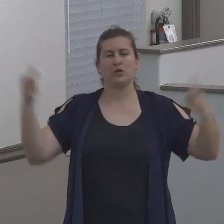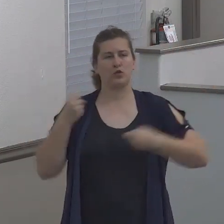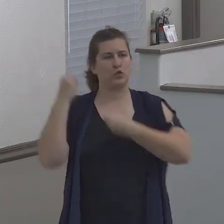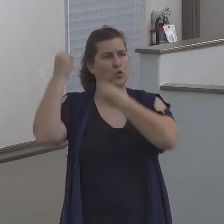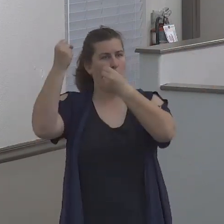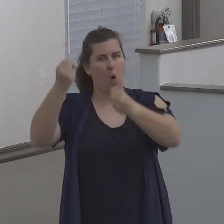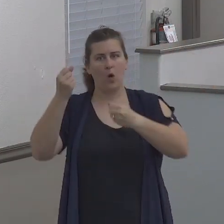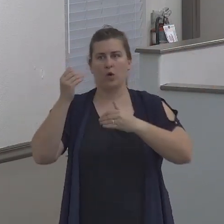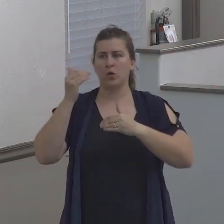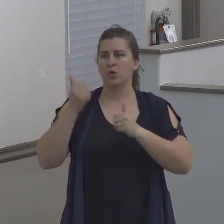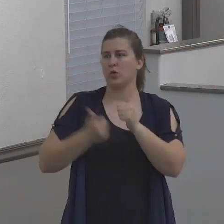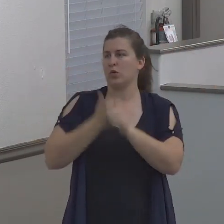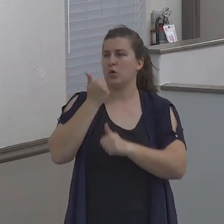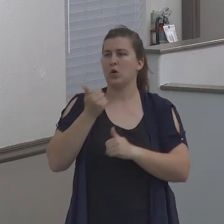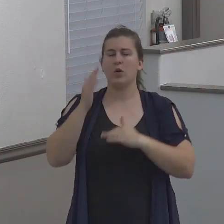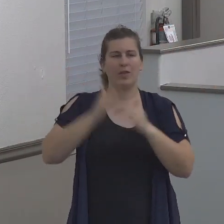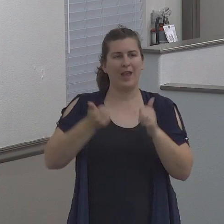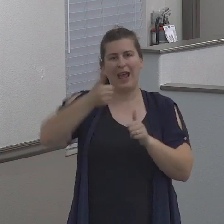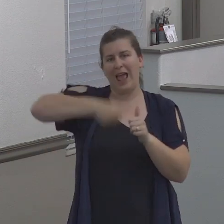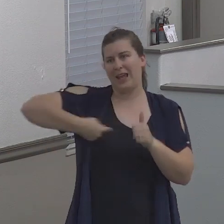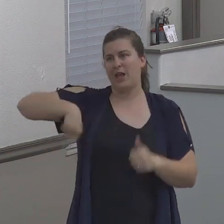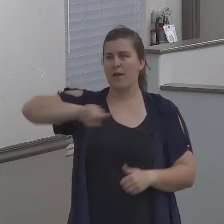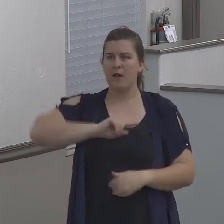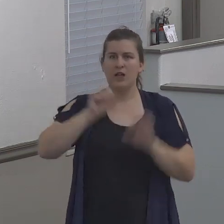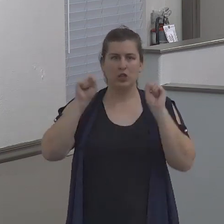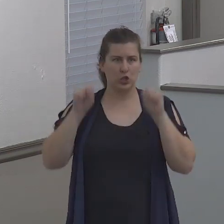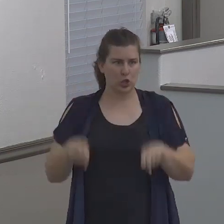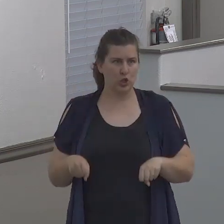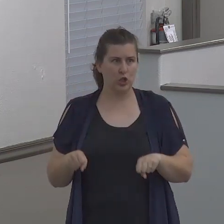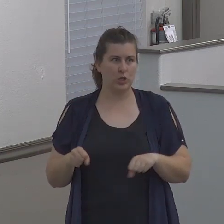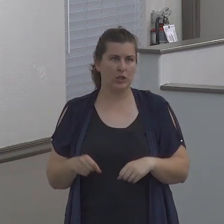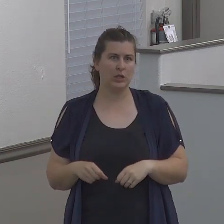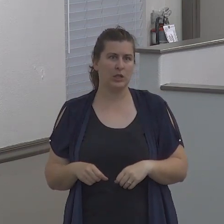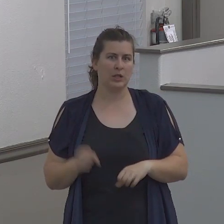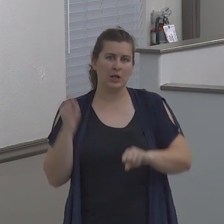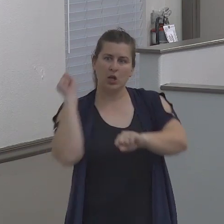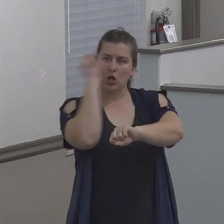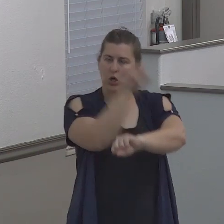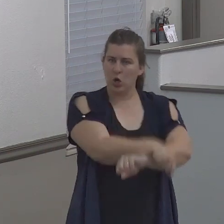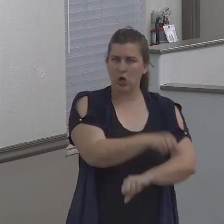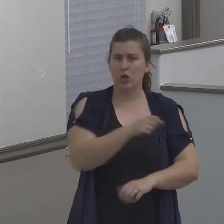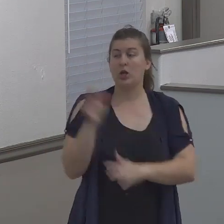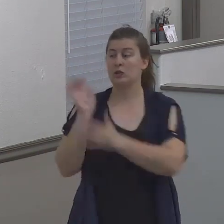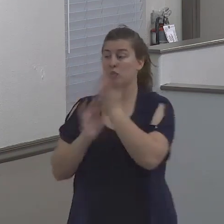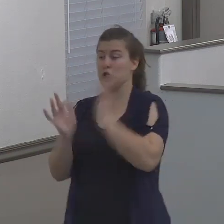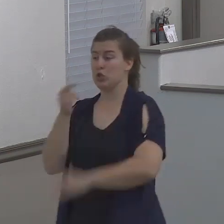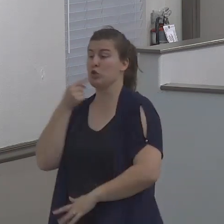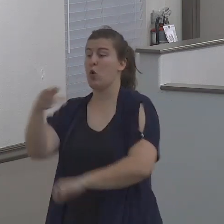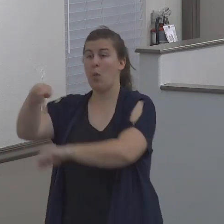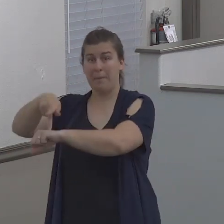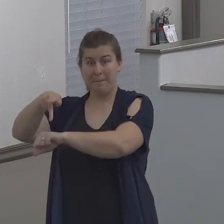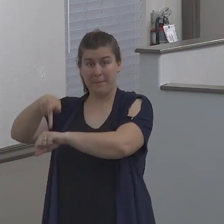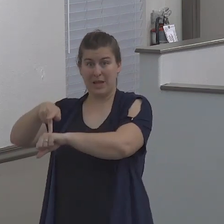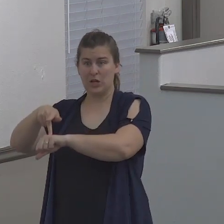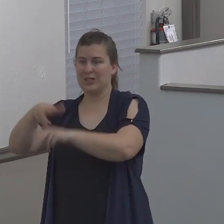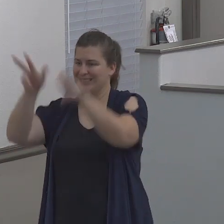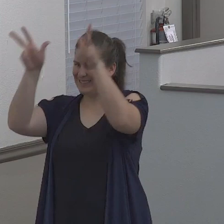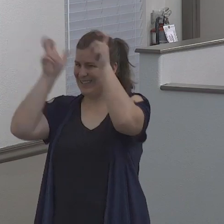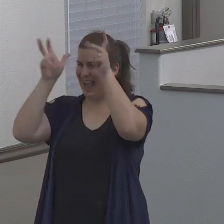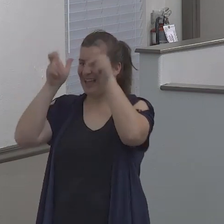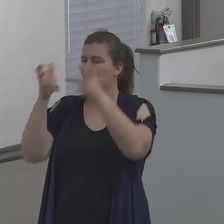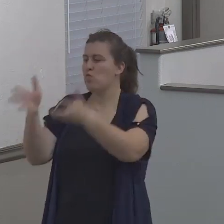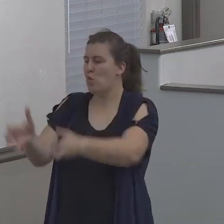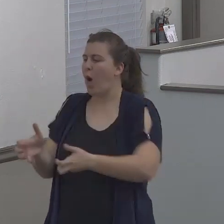Satan is far stronger than any of us could ever tackle physically. Jesus